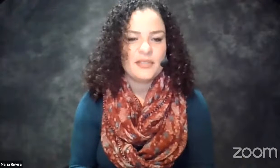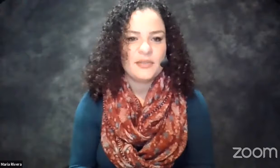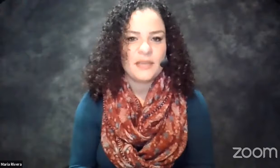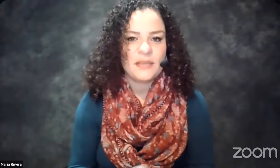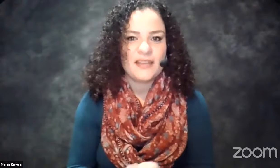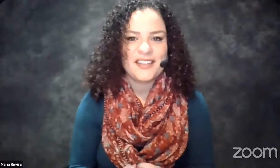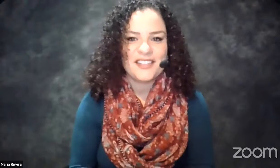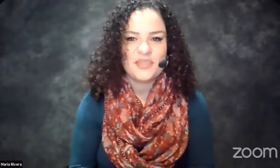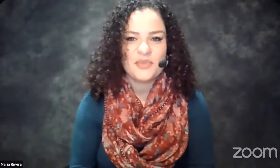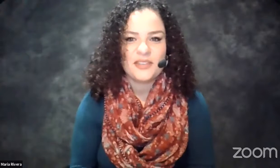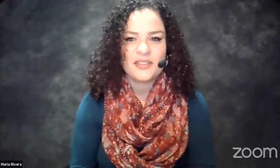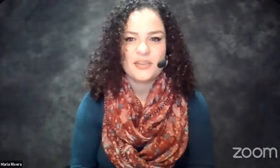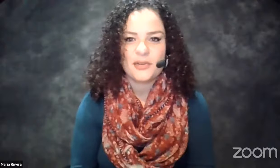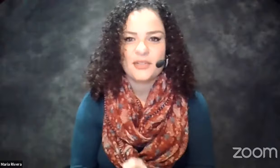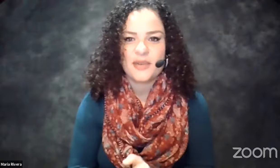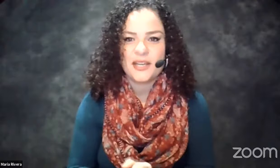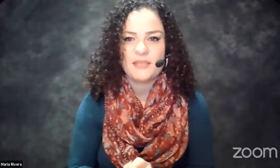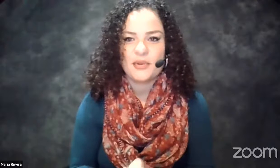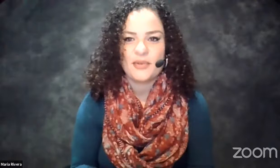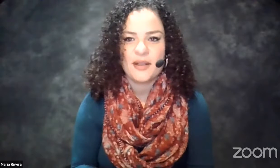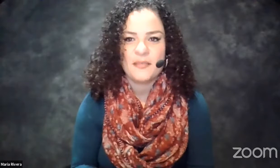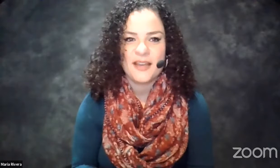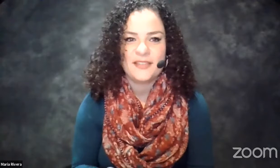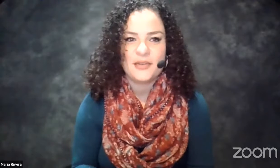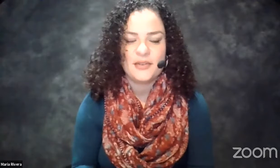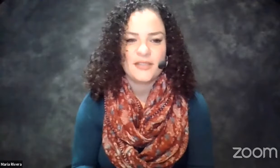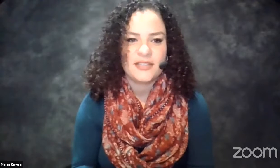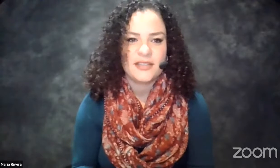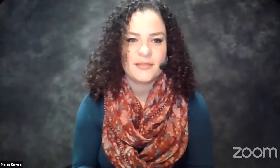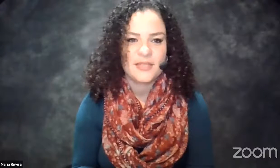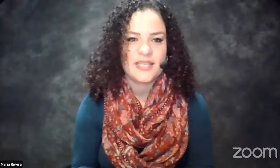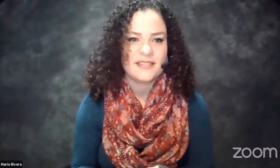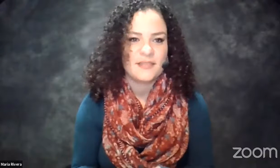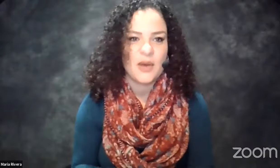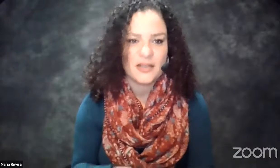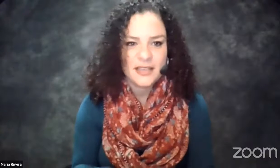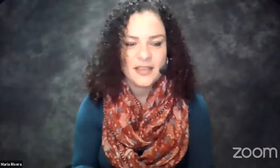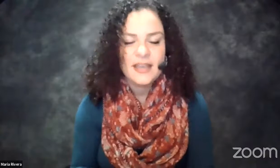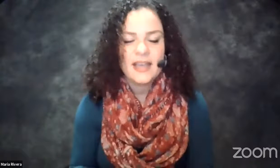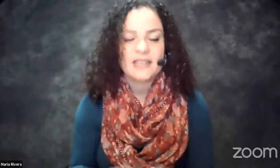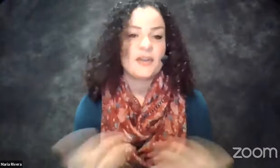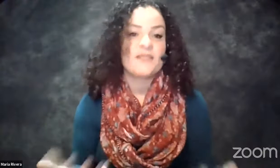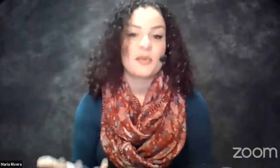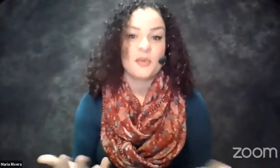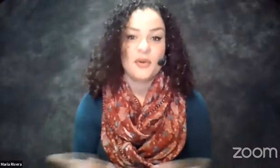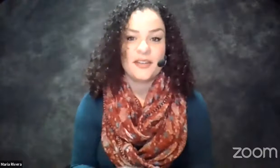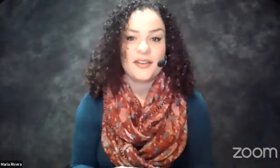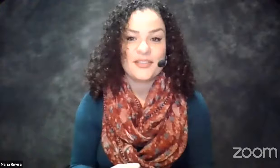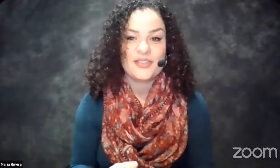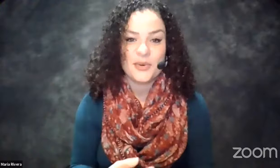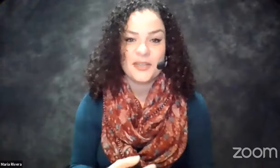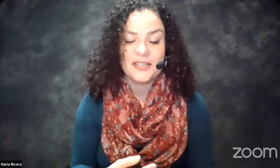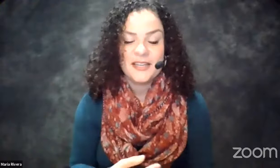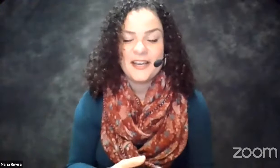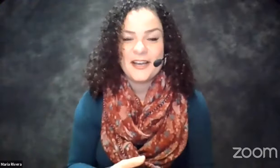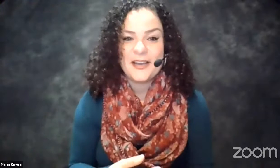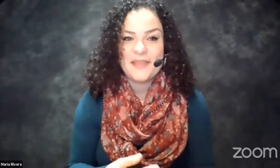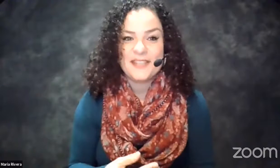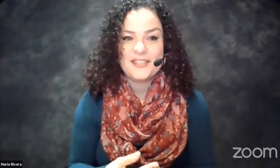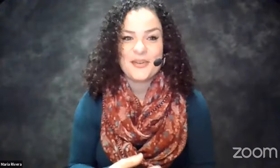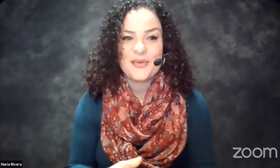maybe mid-May. So we're entering into the Christmas season, and I was working with a friend,